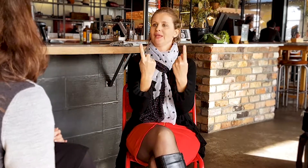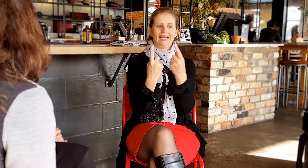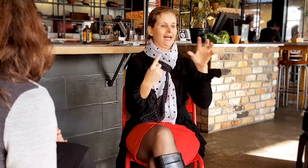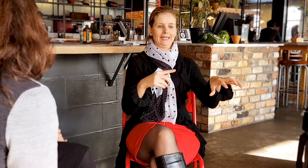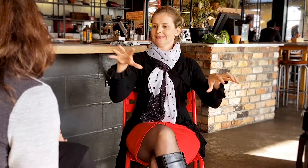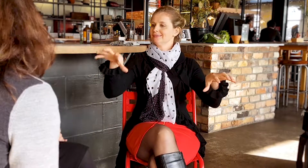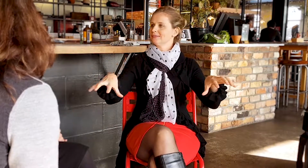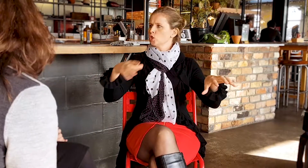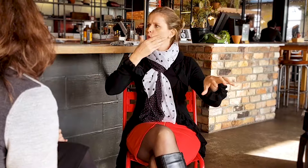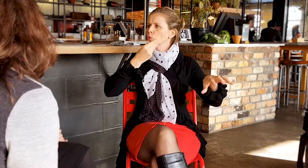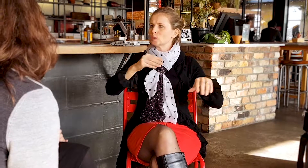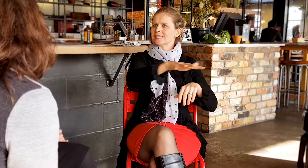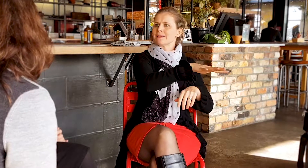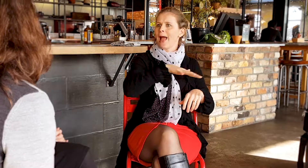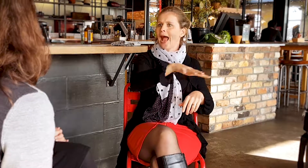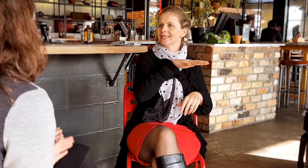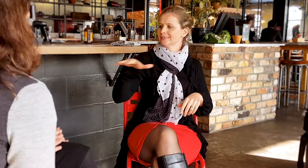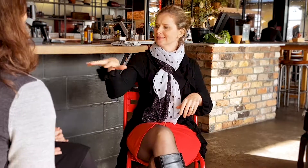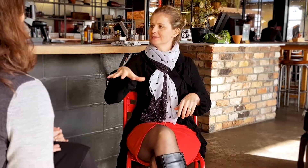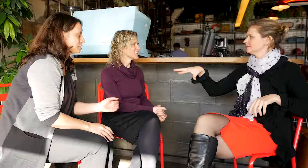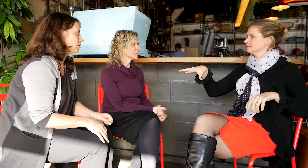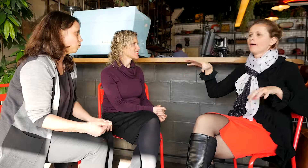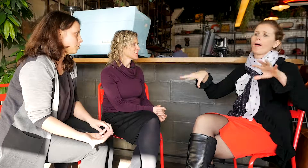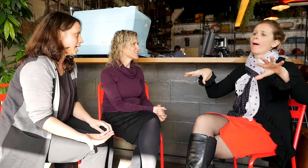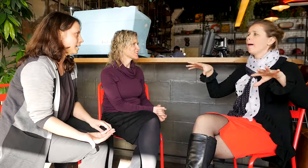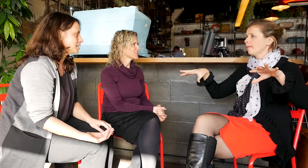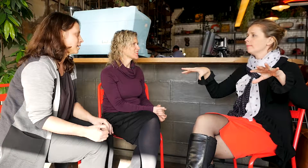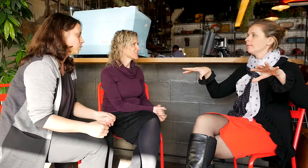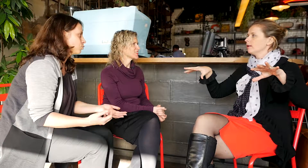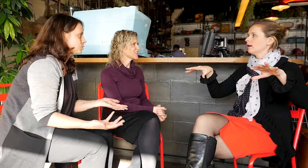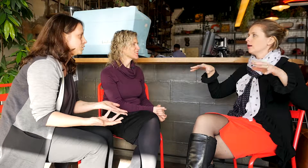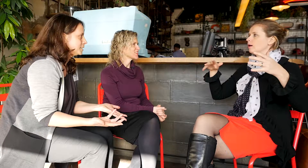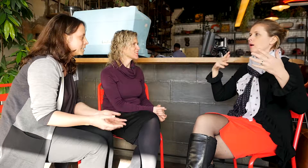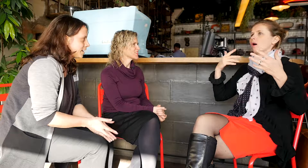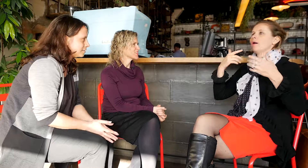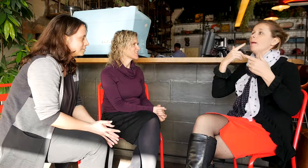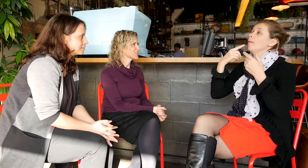that's, a comparison. It might be this or that. You're also using space.